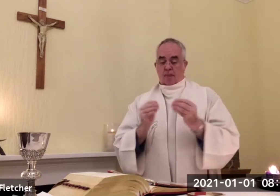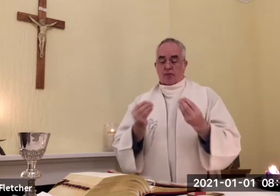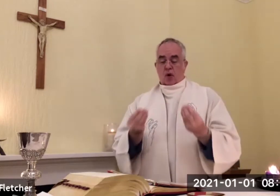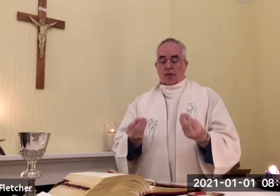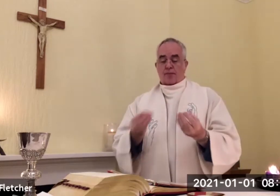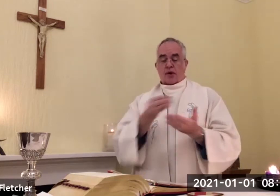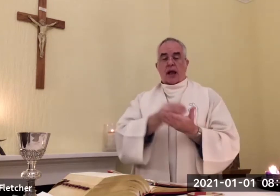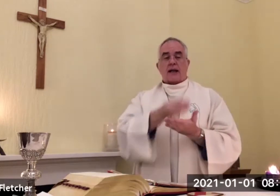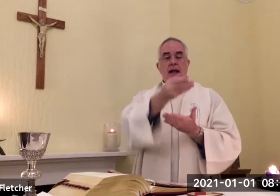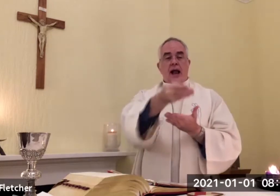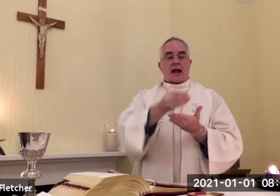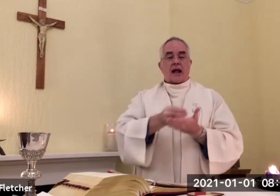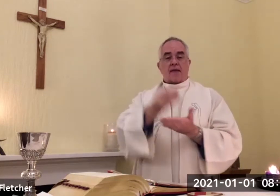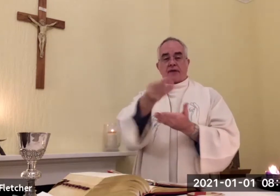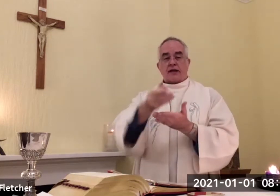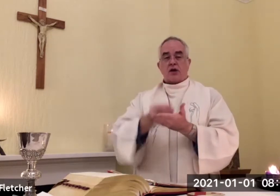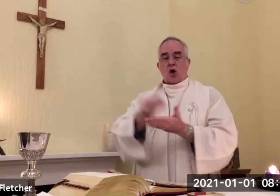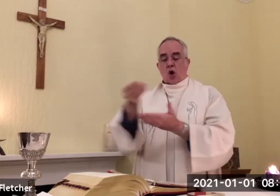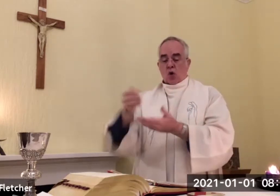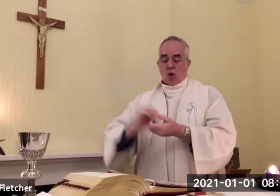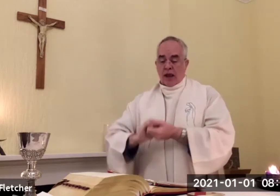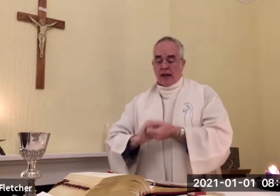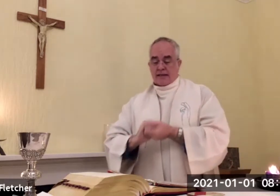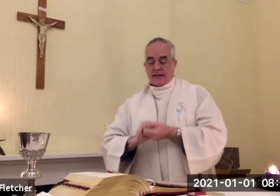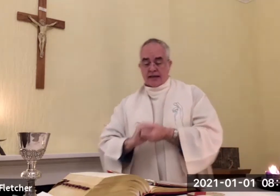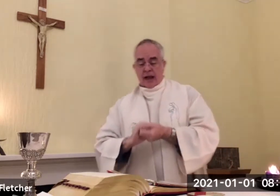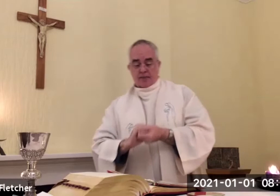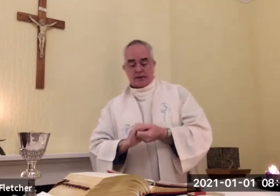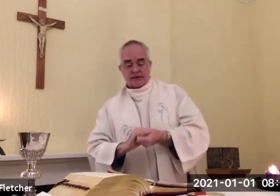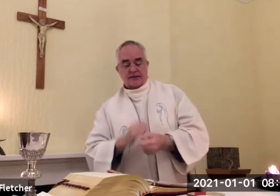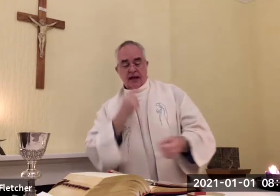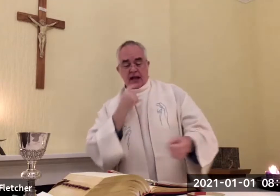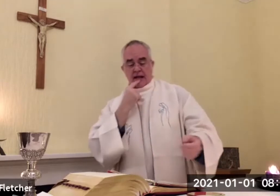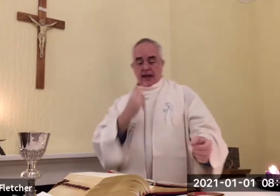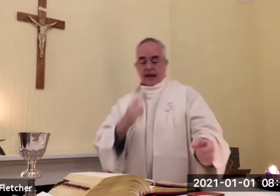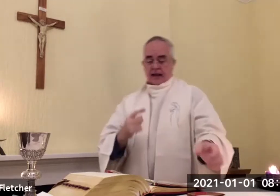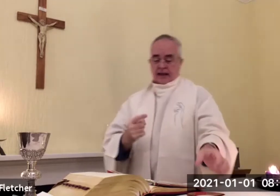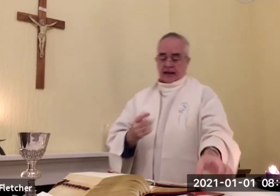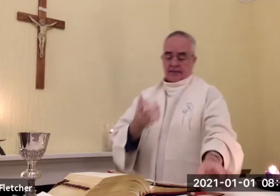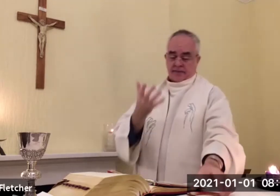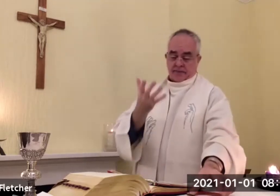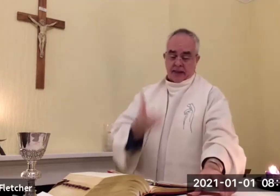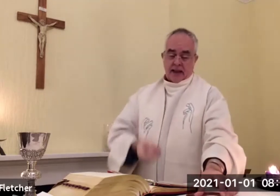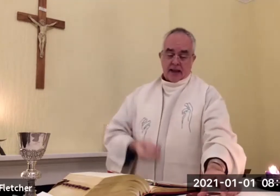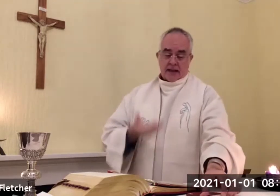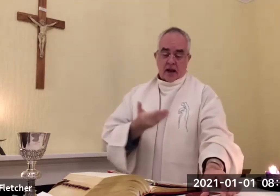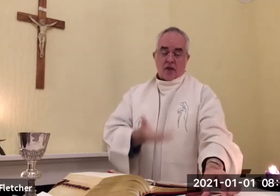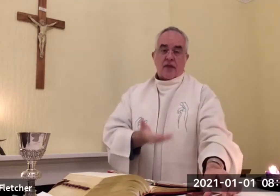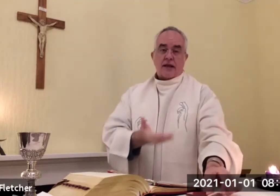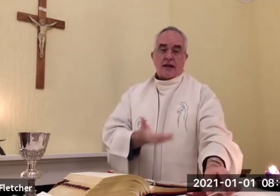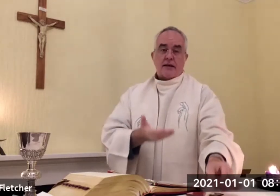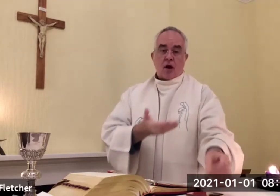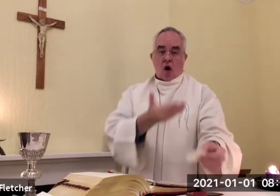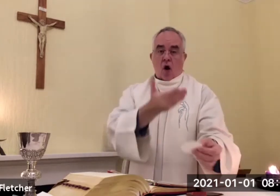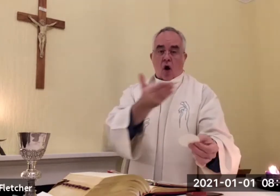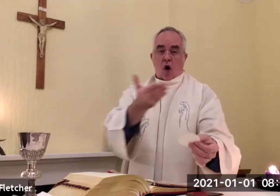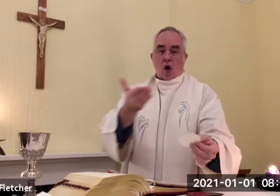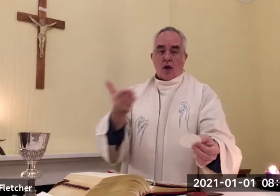Brought the bread, gave it to his disciples, said, "Take this, all of